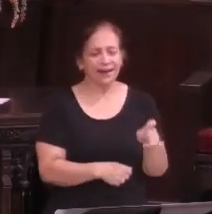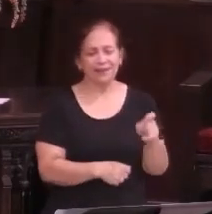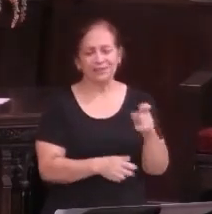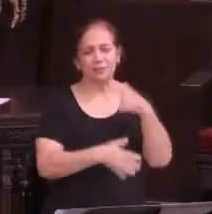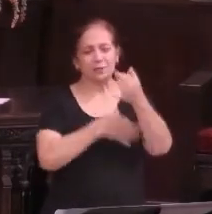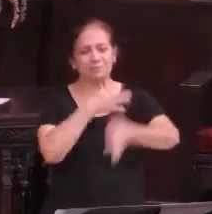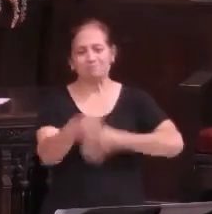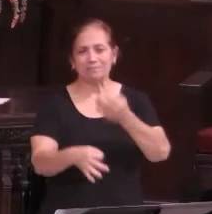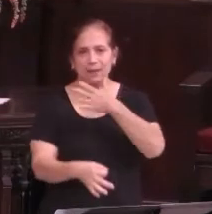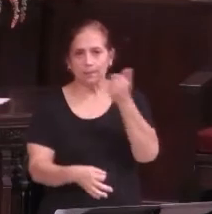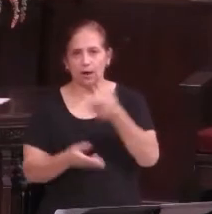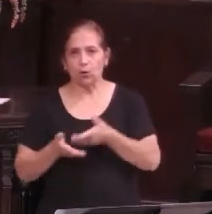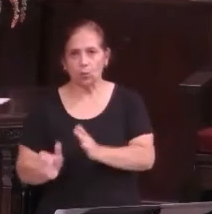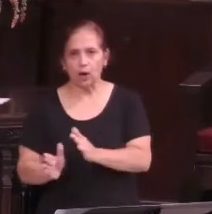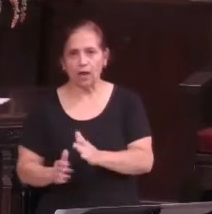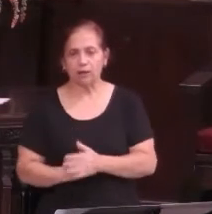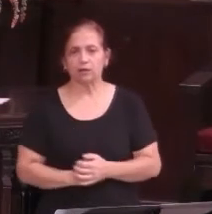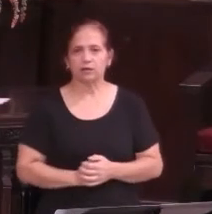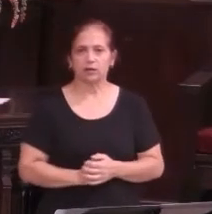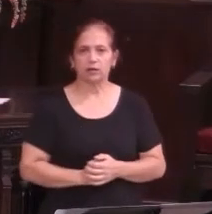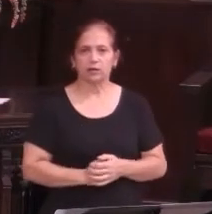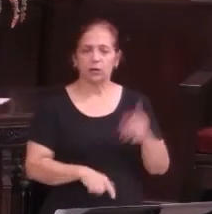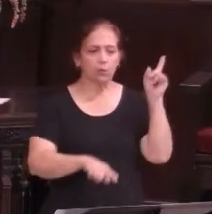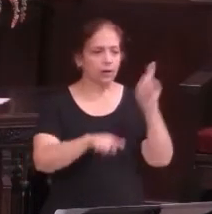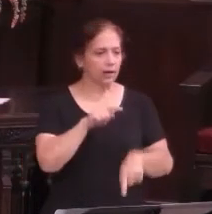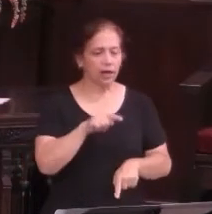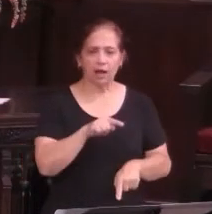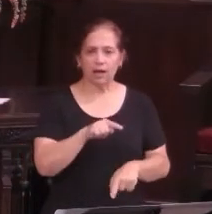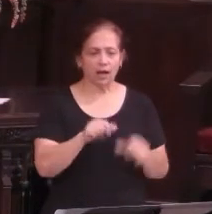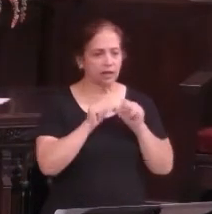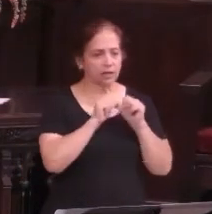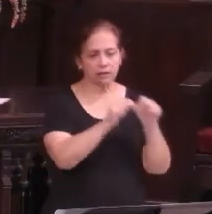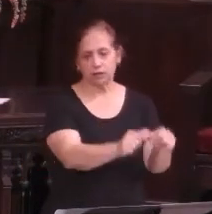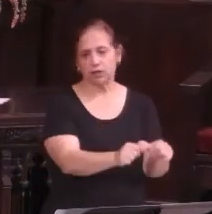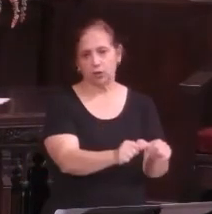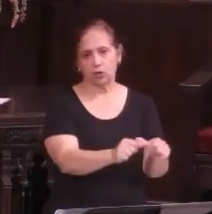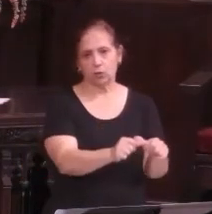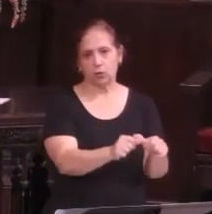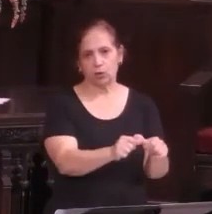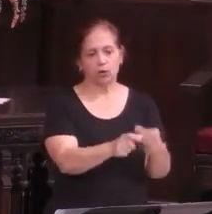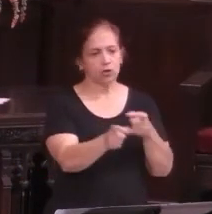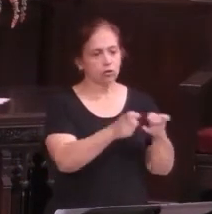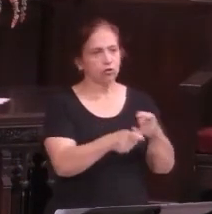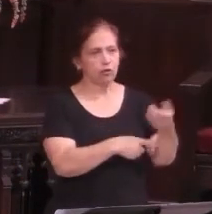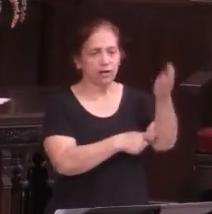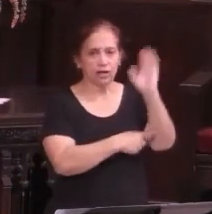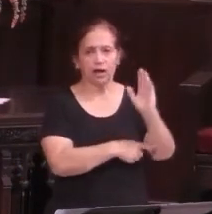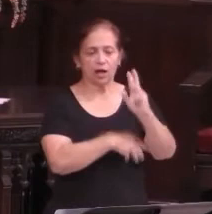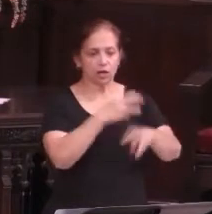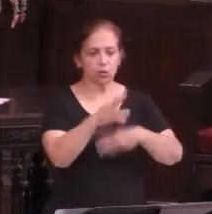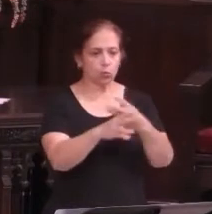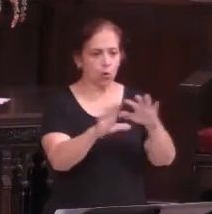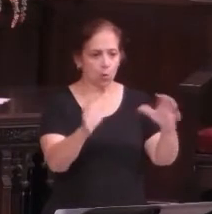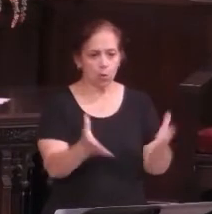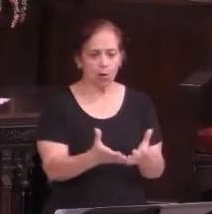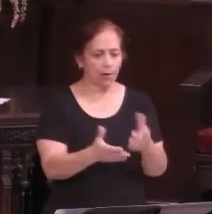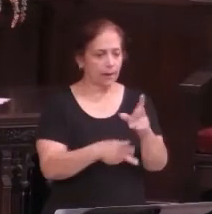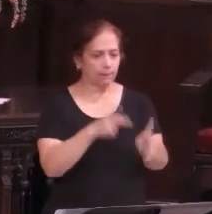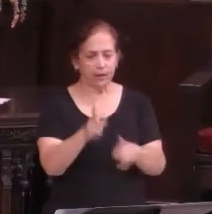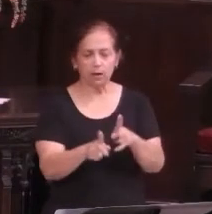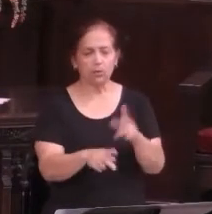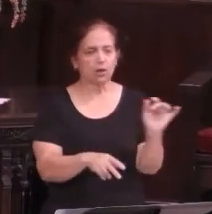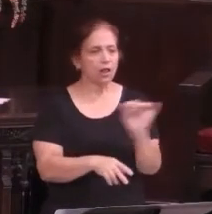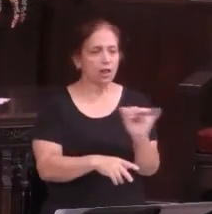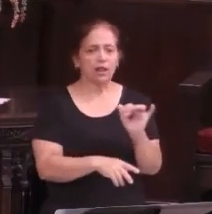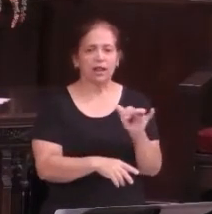better way. We cannot continue to treat God's creation, God's people, as